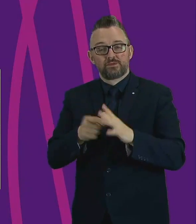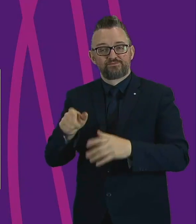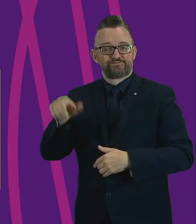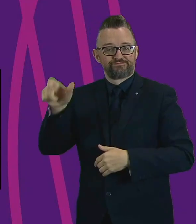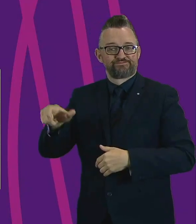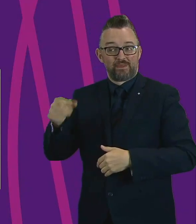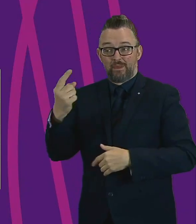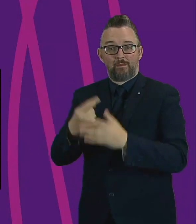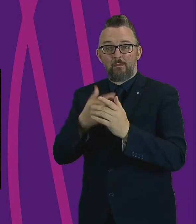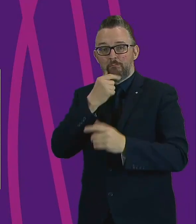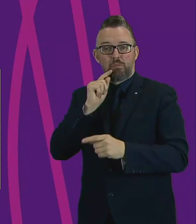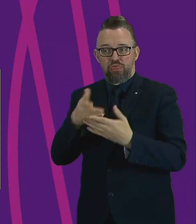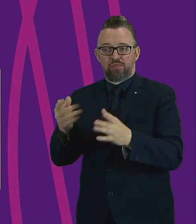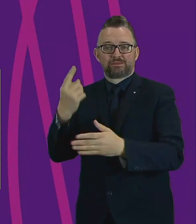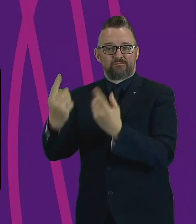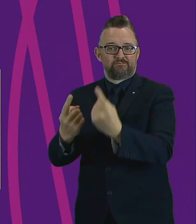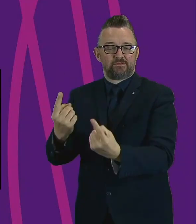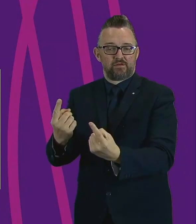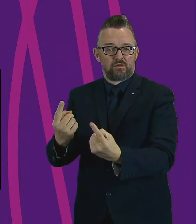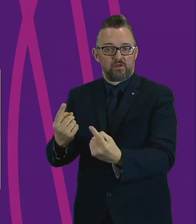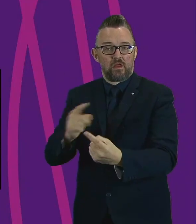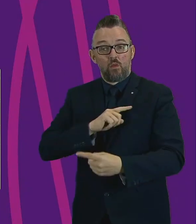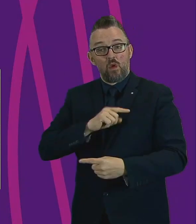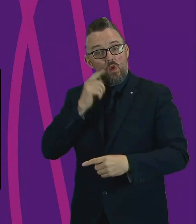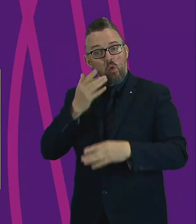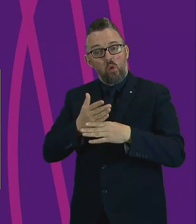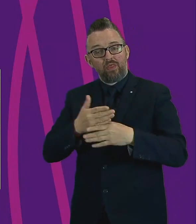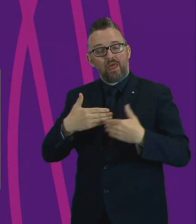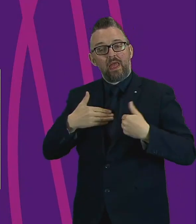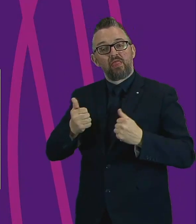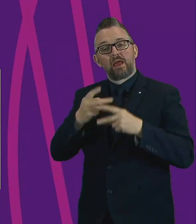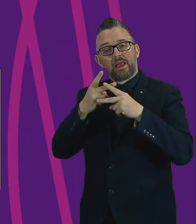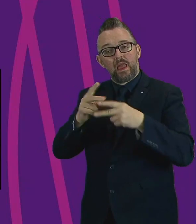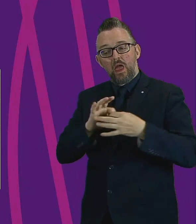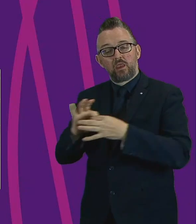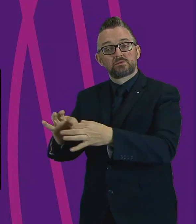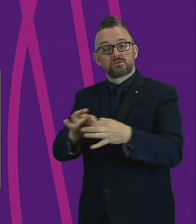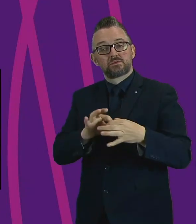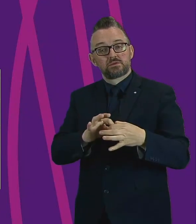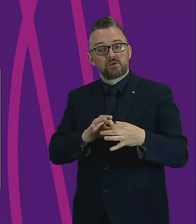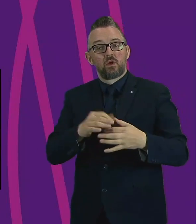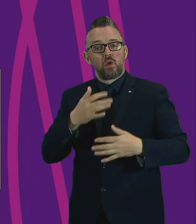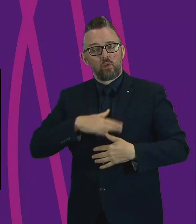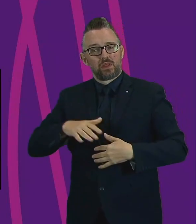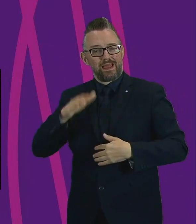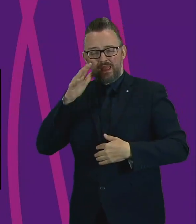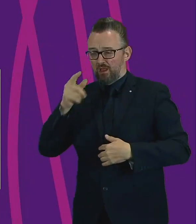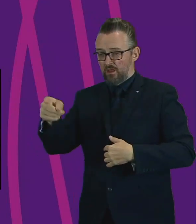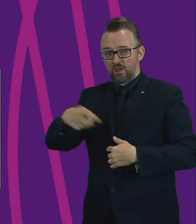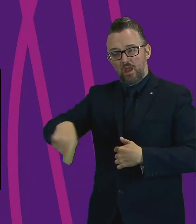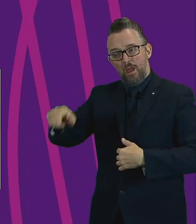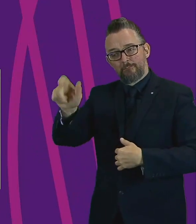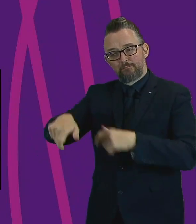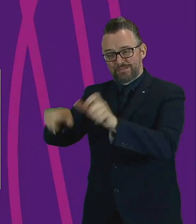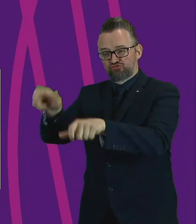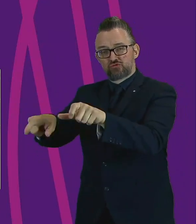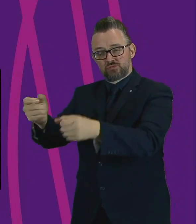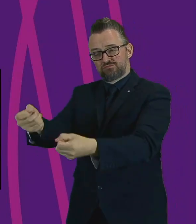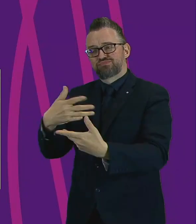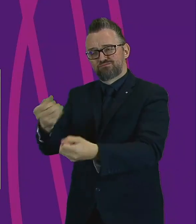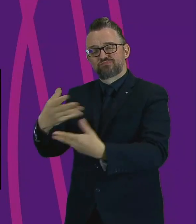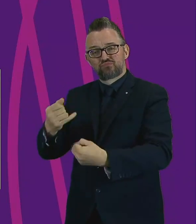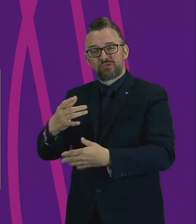Clinical Director to work with the Health and Care Alliance to find the right ways to make sure we hear what matters to patients and pay